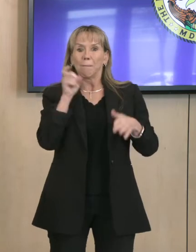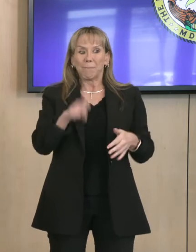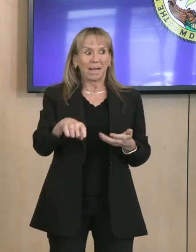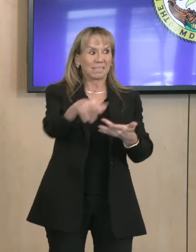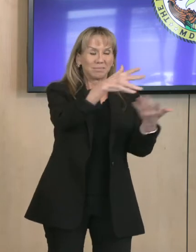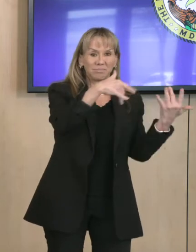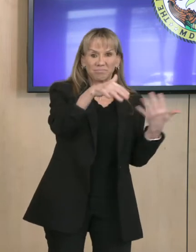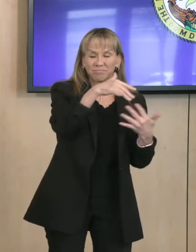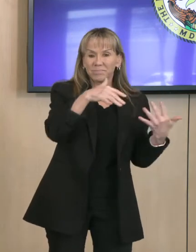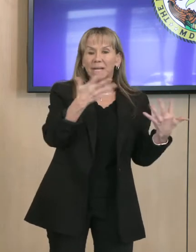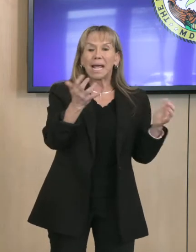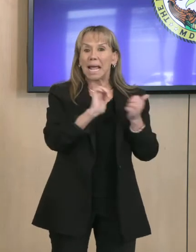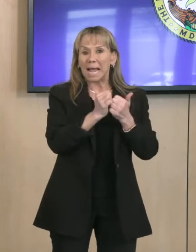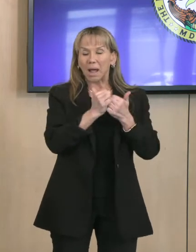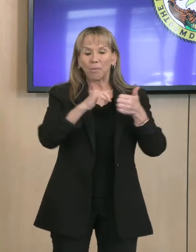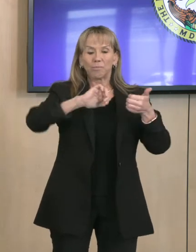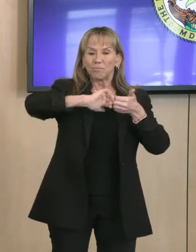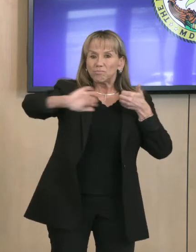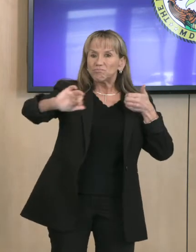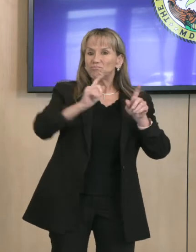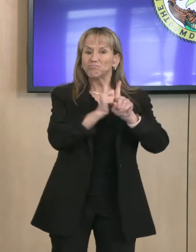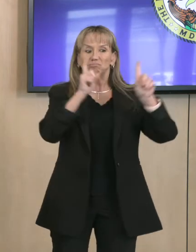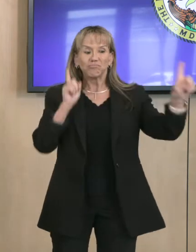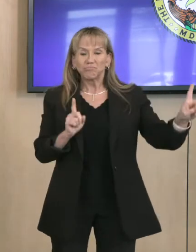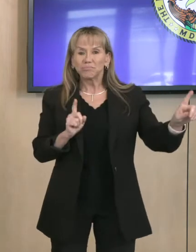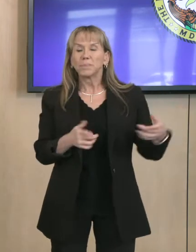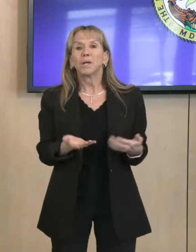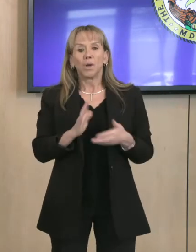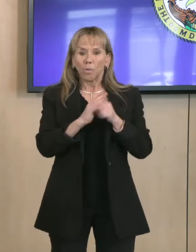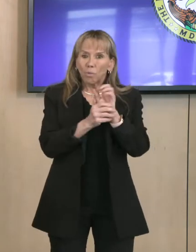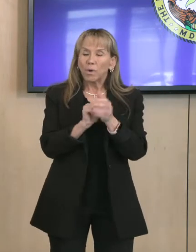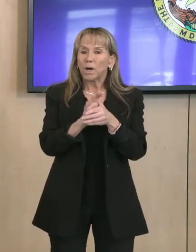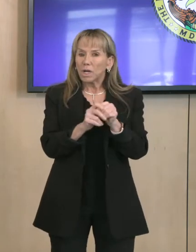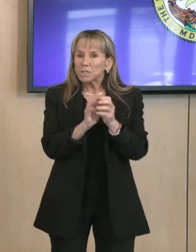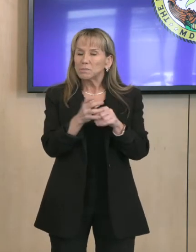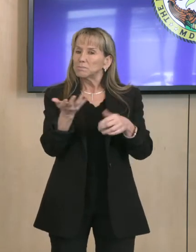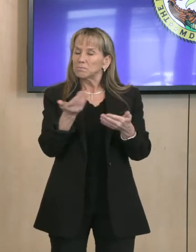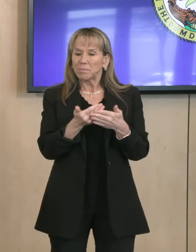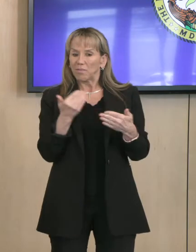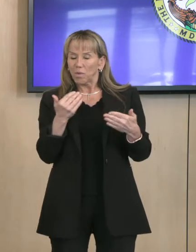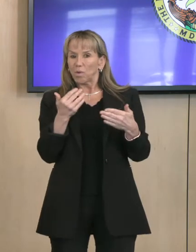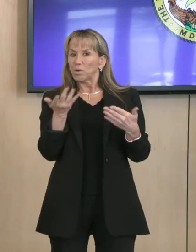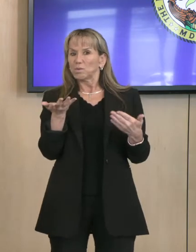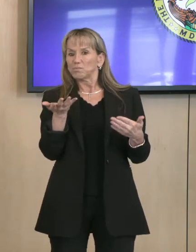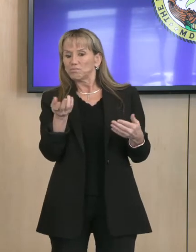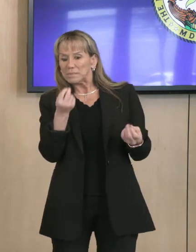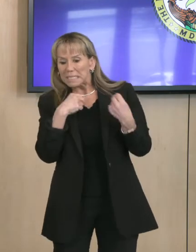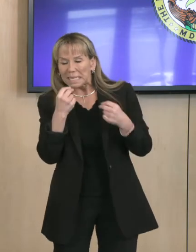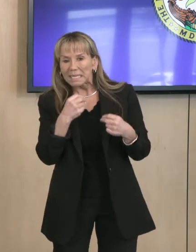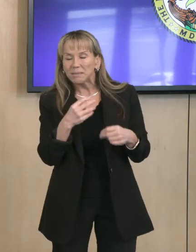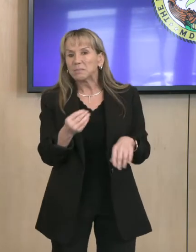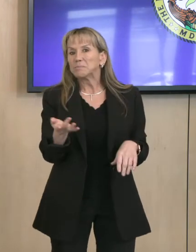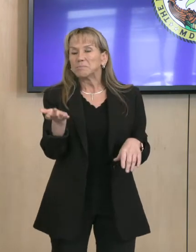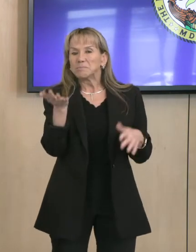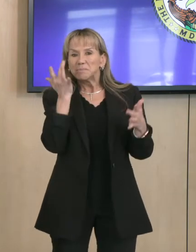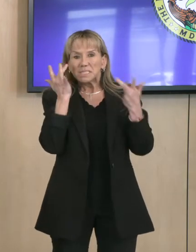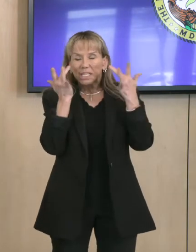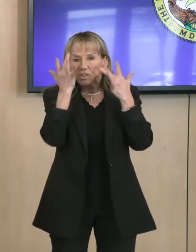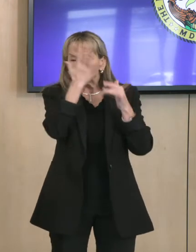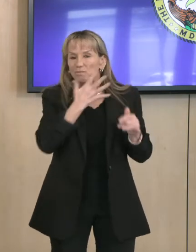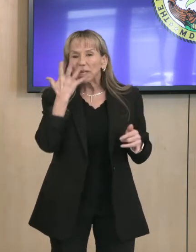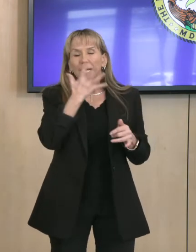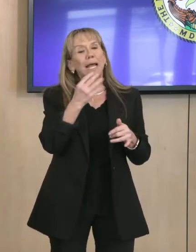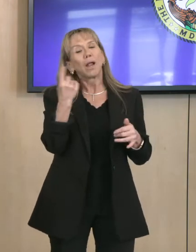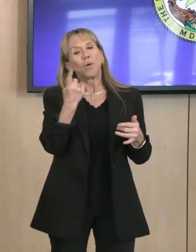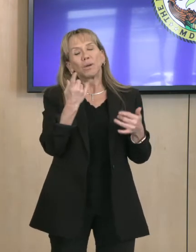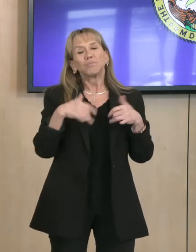as practicing social distancing, washing your hands before you eat food or touch your face, and practice common food